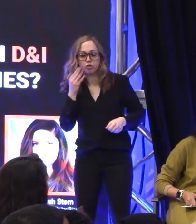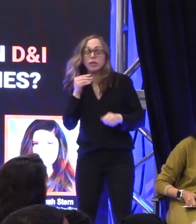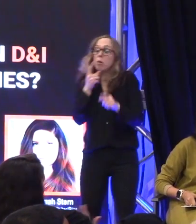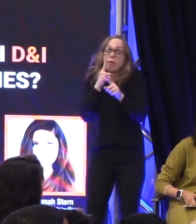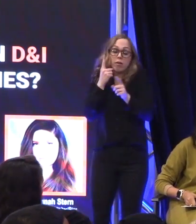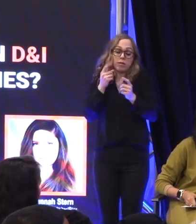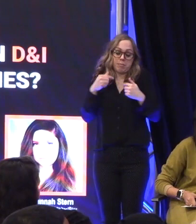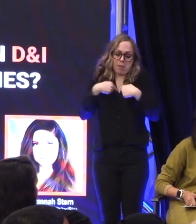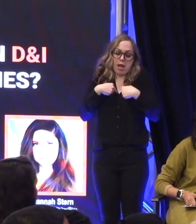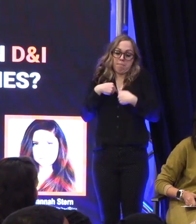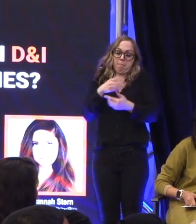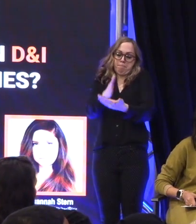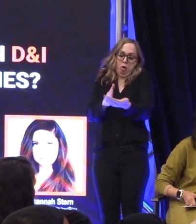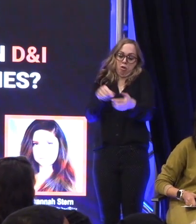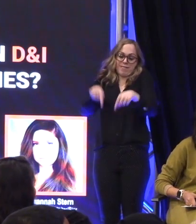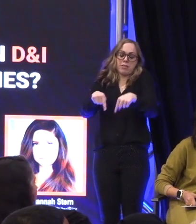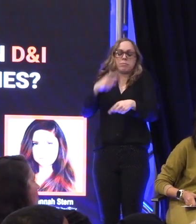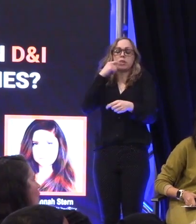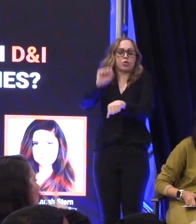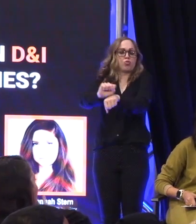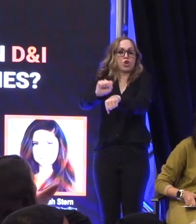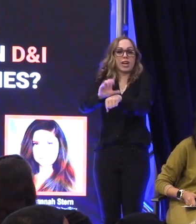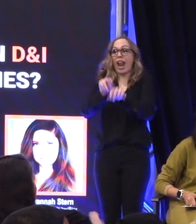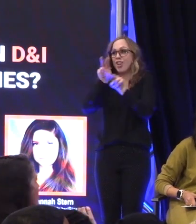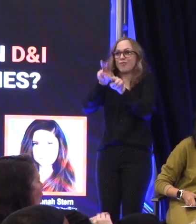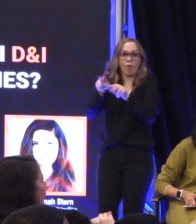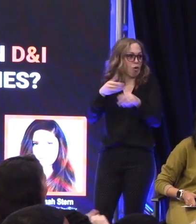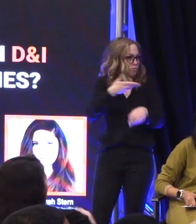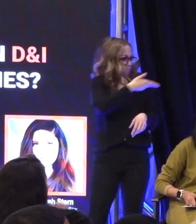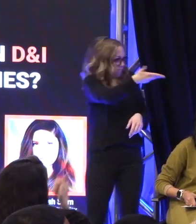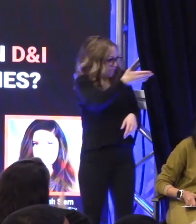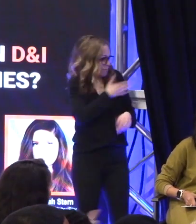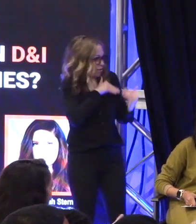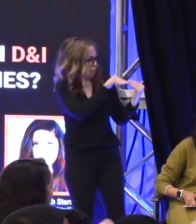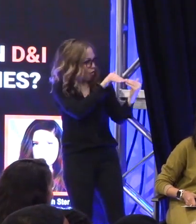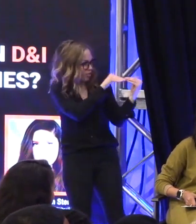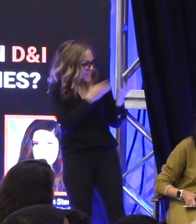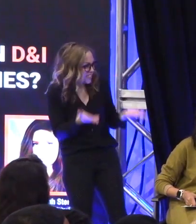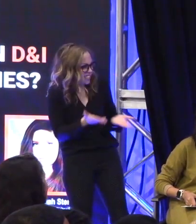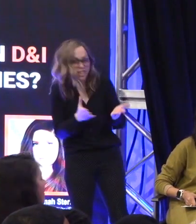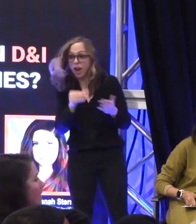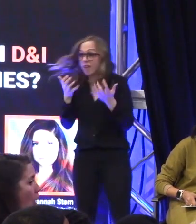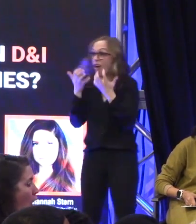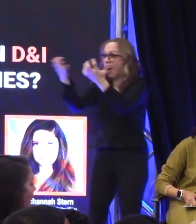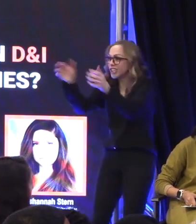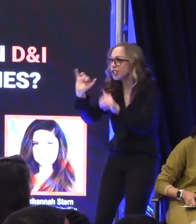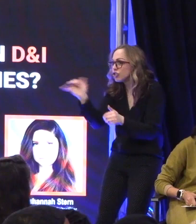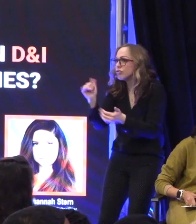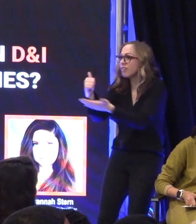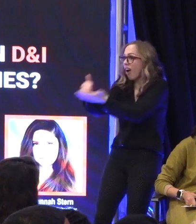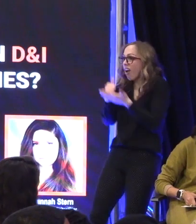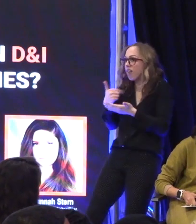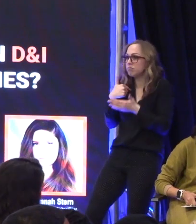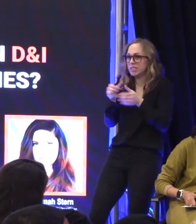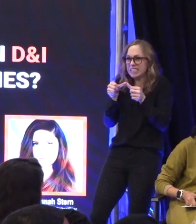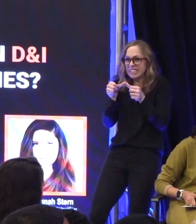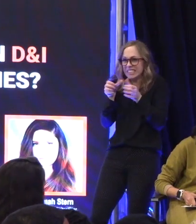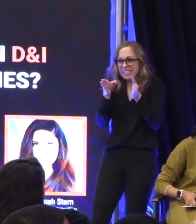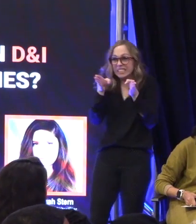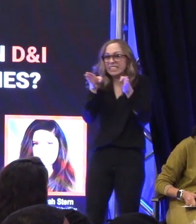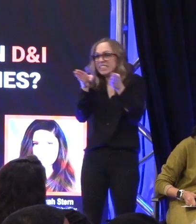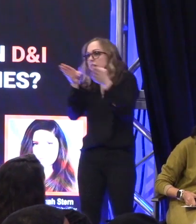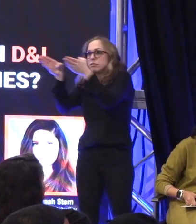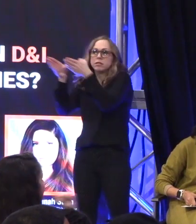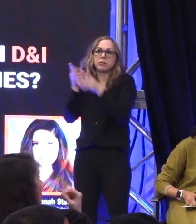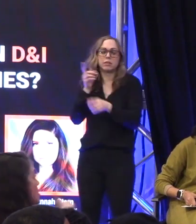work, and I'm looking forward to partnering with everyone on this stage and folks in the audience to kind of help me along the way. And if there